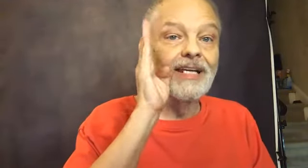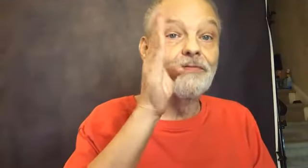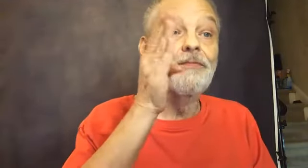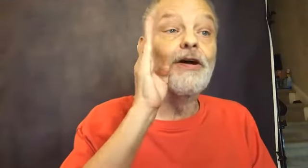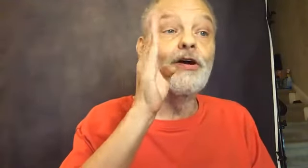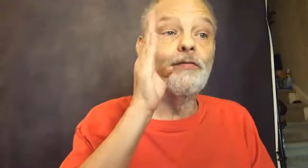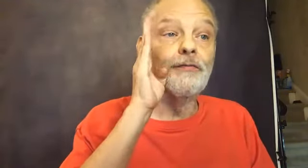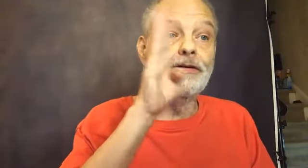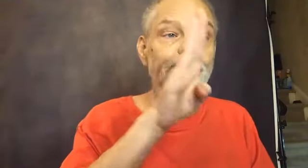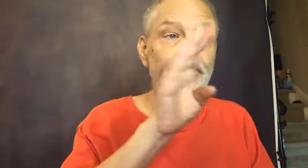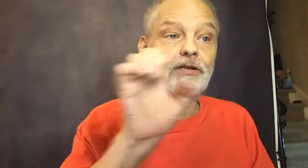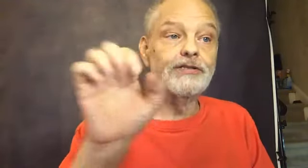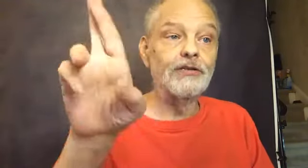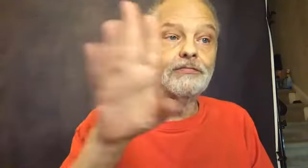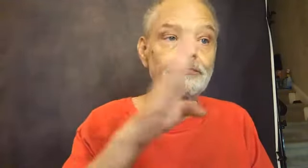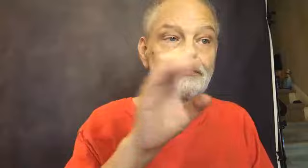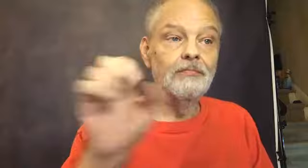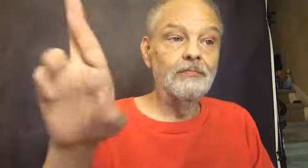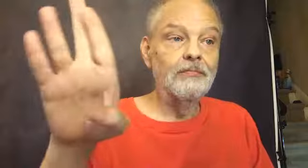It's very often finger spelled also.